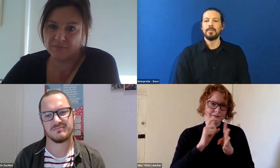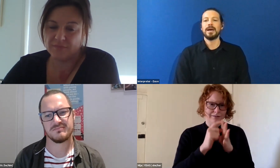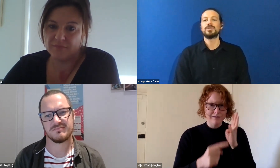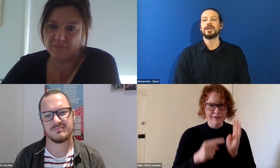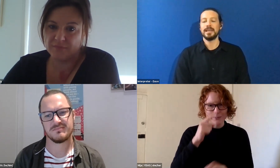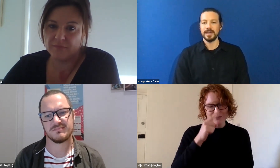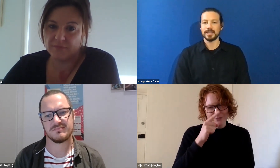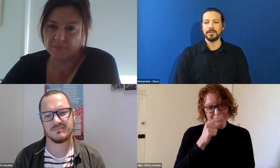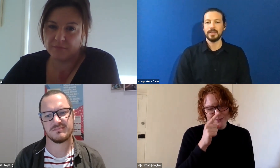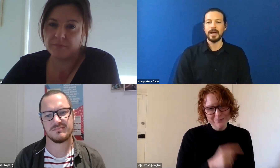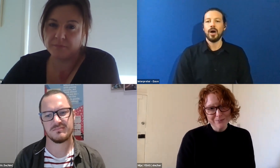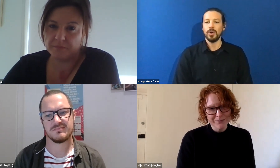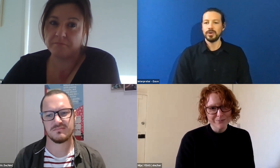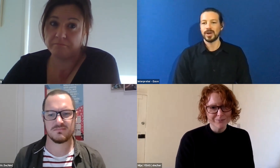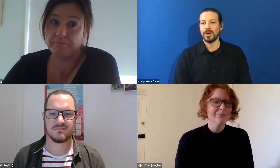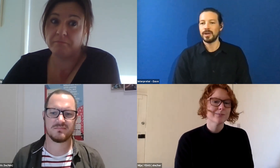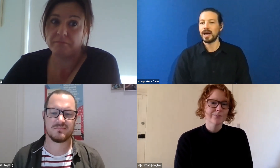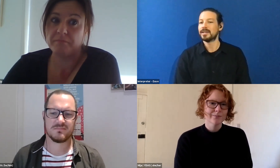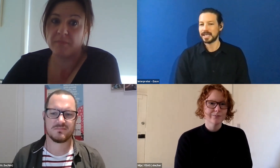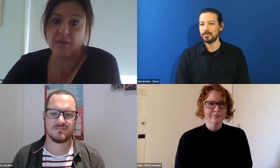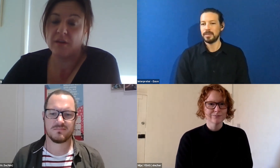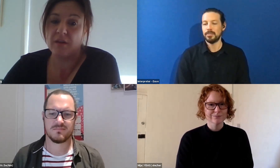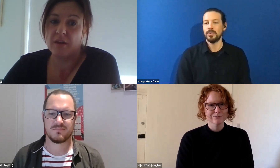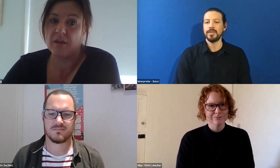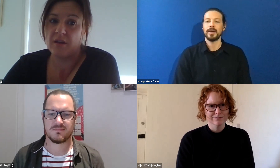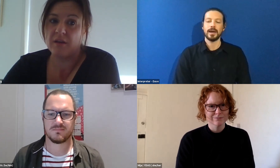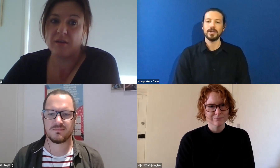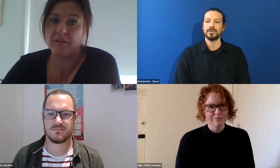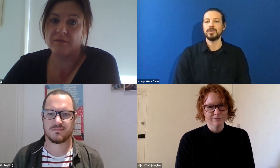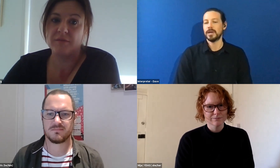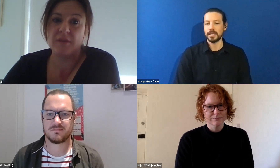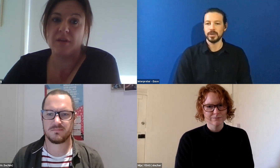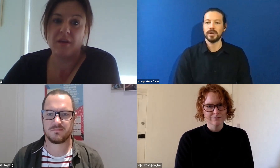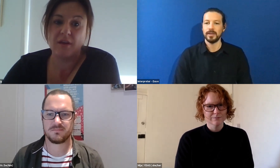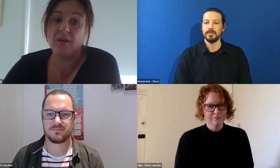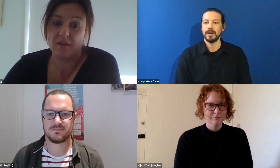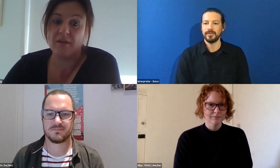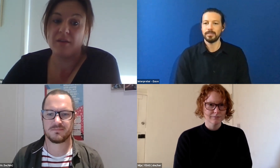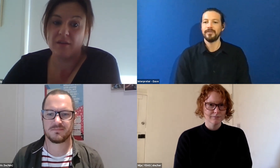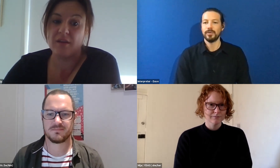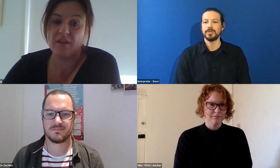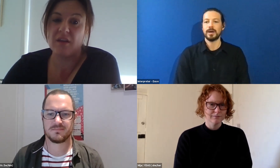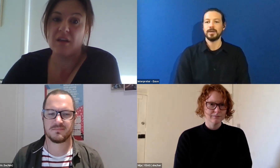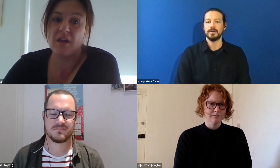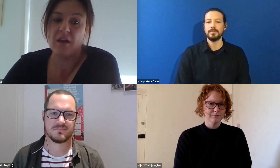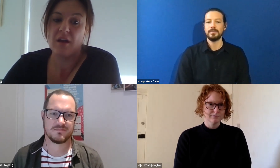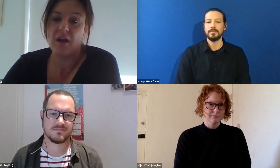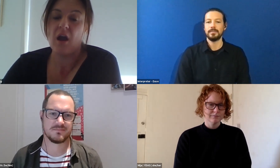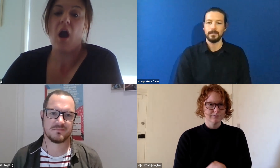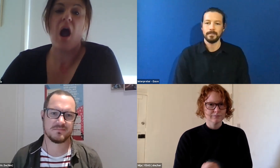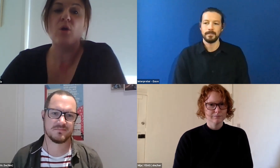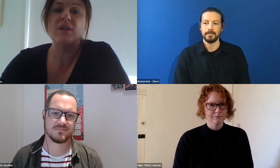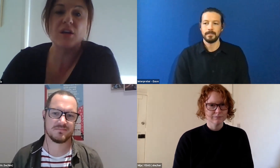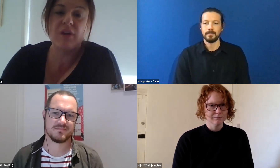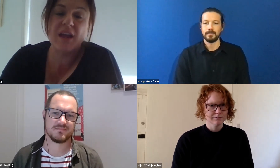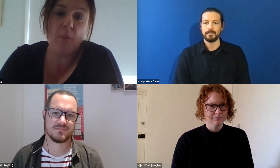important to be able to alleviate some of that onus on disabled people when they're coming to your meetings or whatever platforms you might be